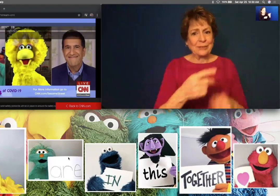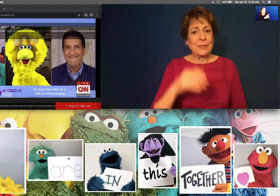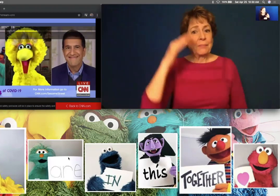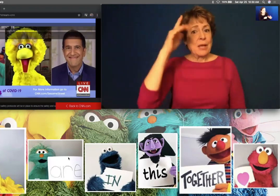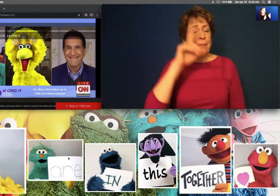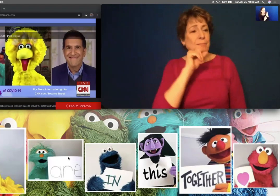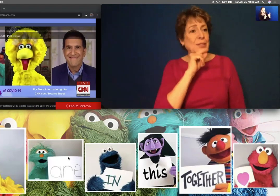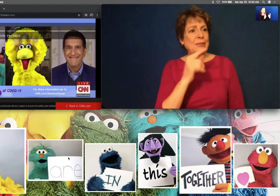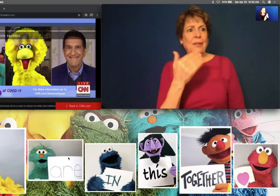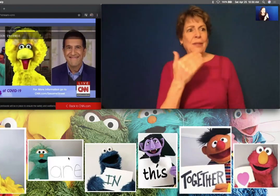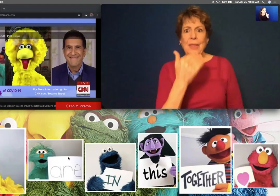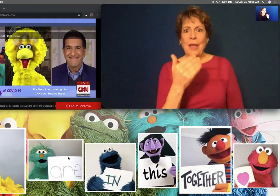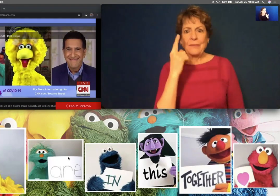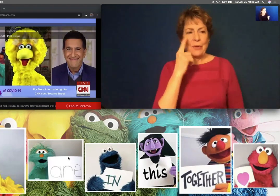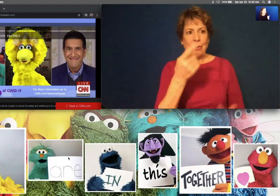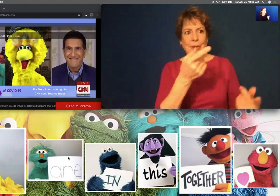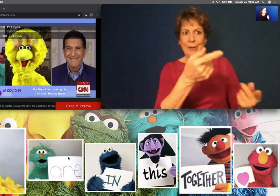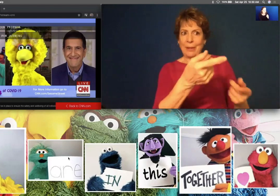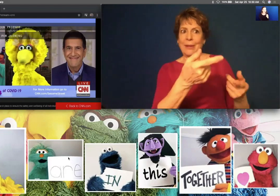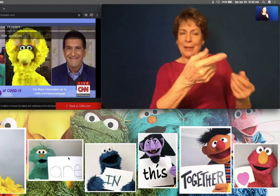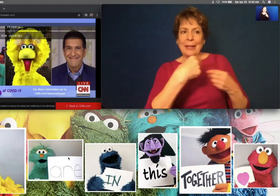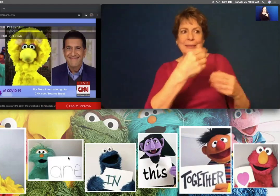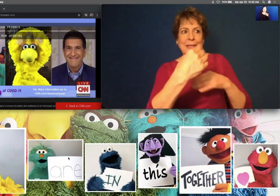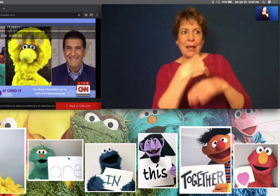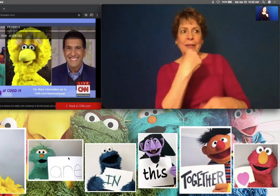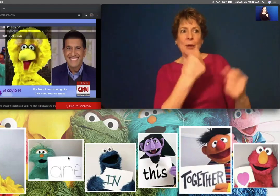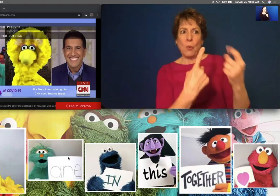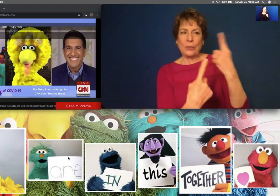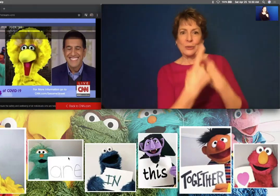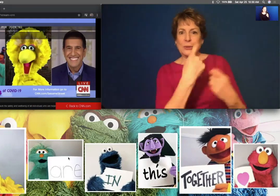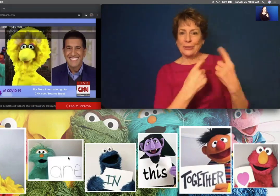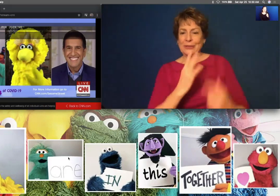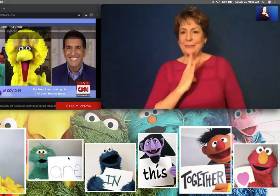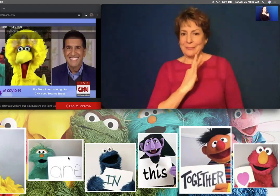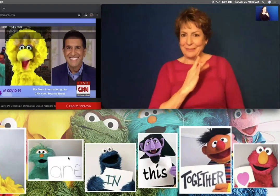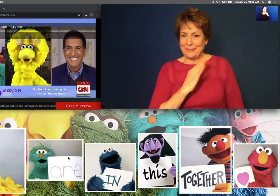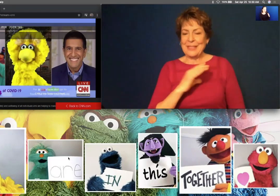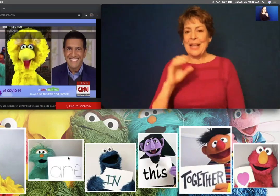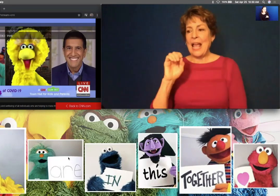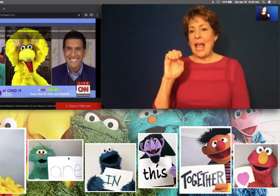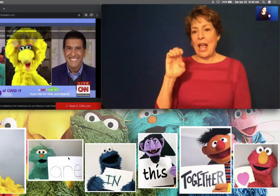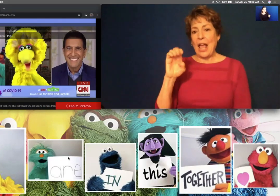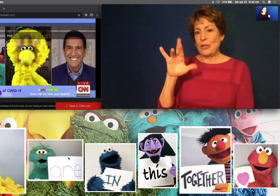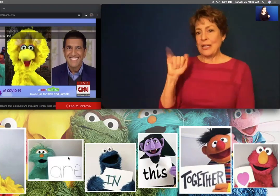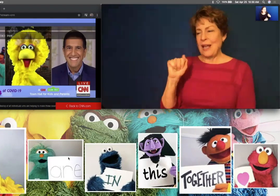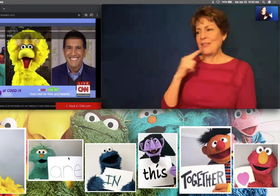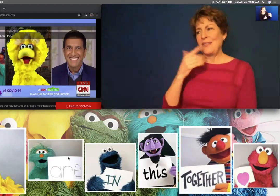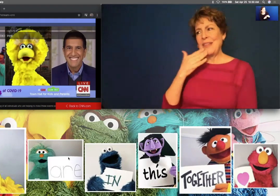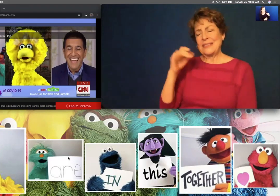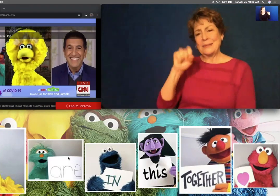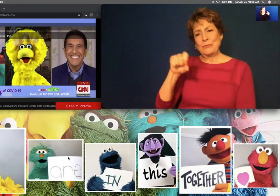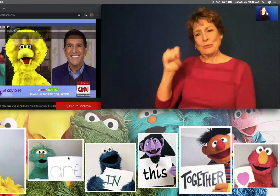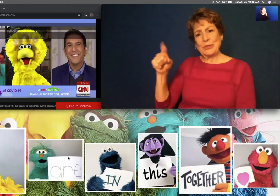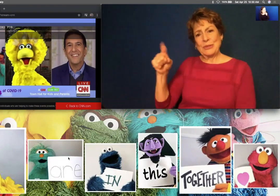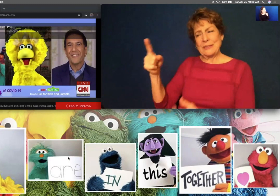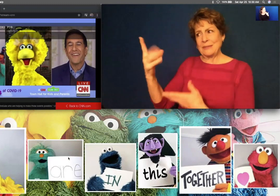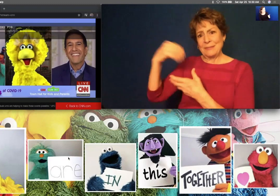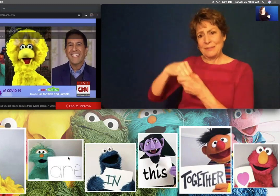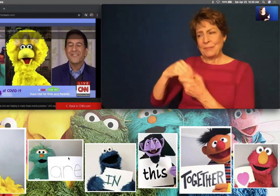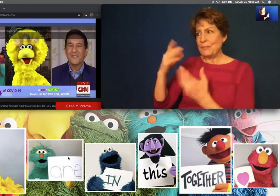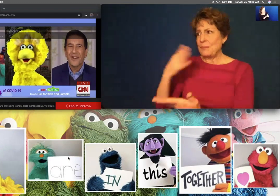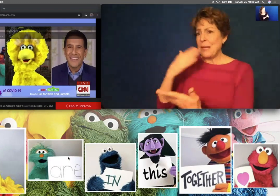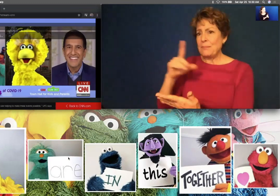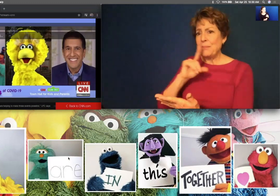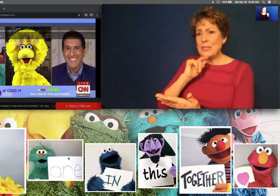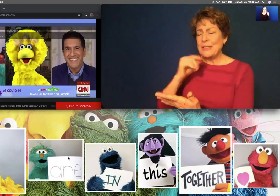friends from Sesame Street for joining us, especially you, Big Bird, for moderating with us. Oh, my first town hall. Thank